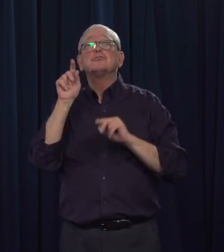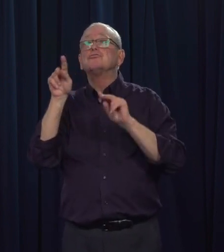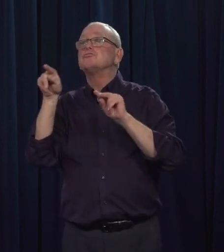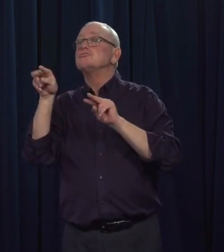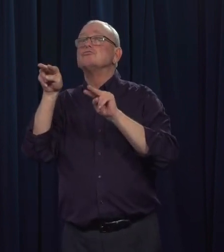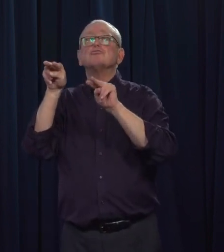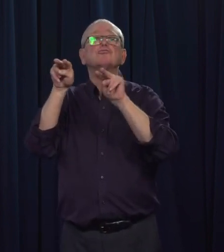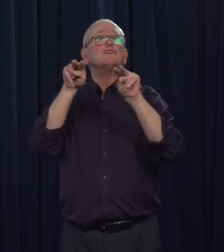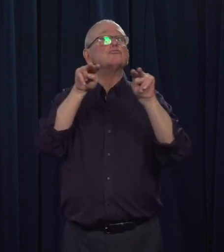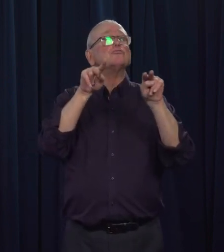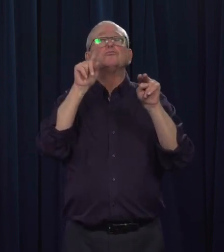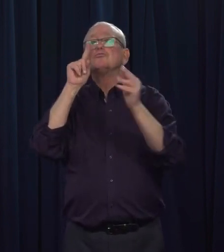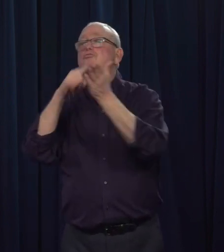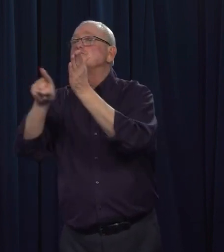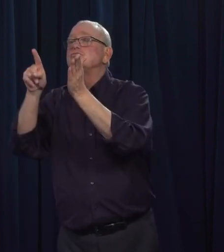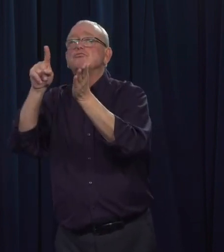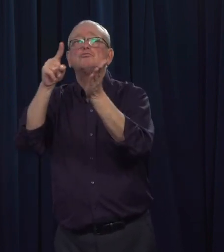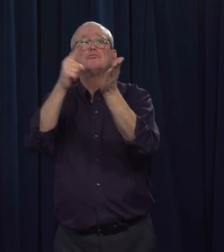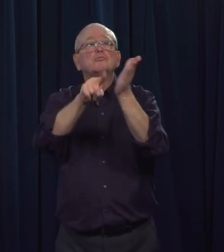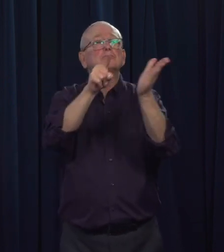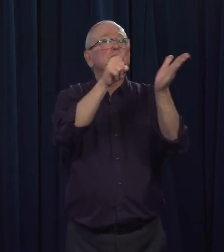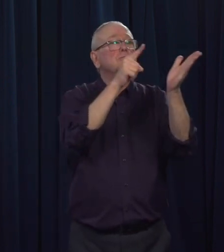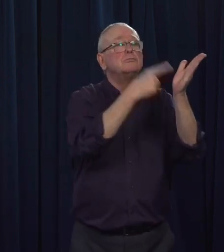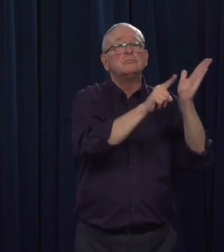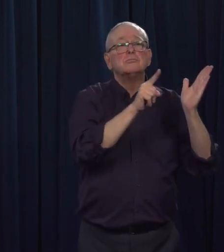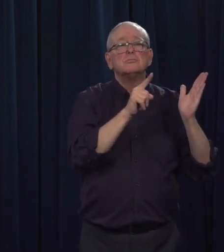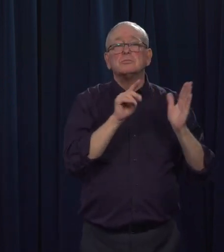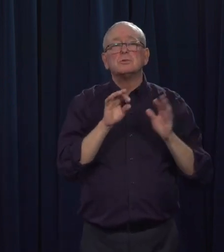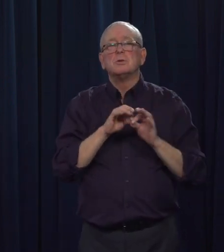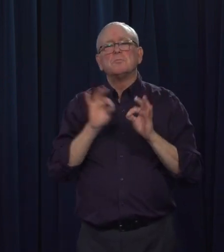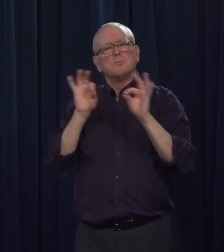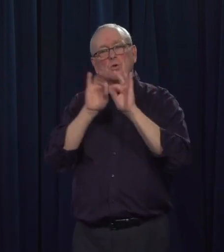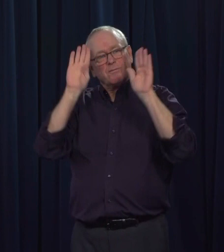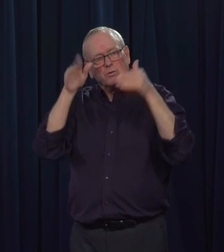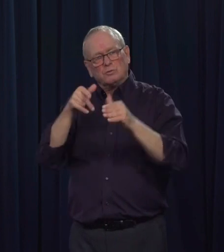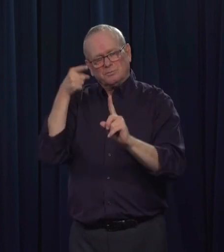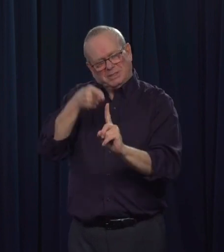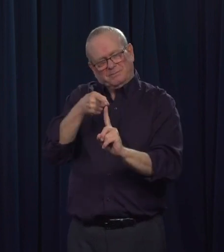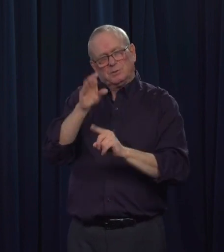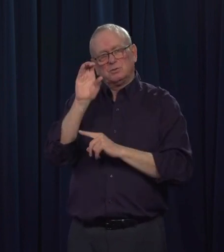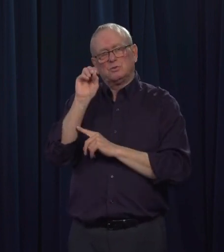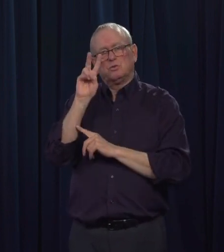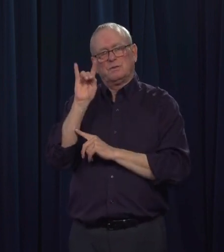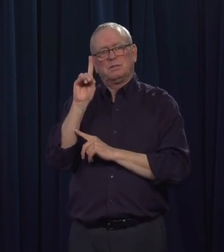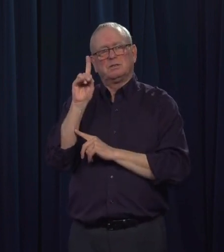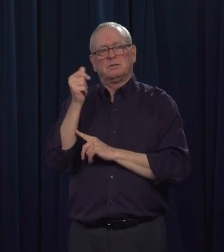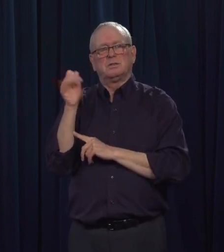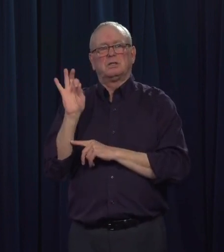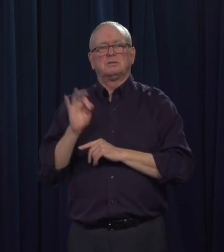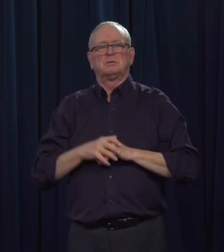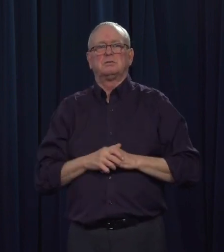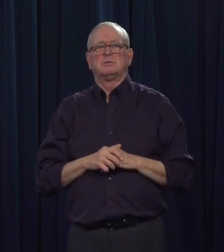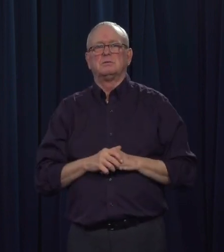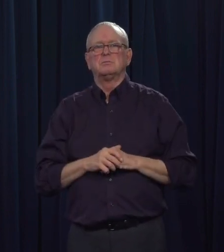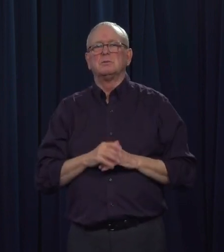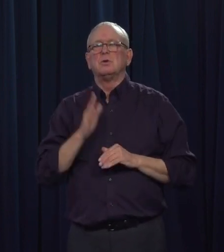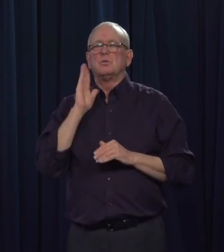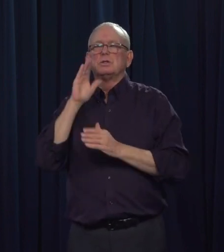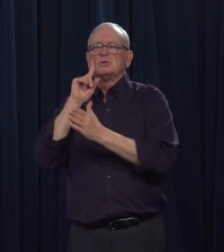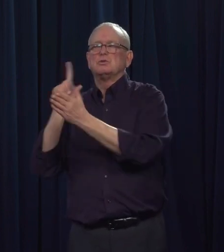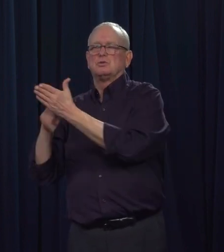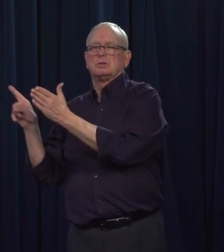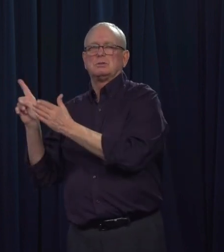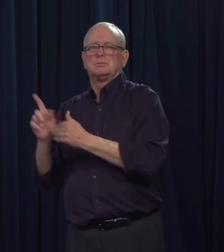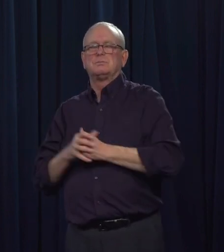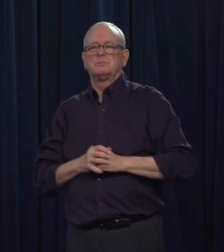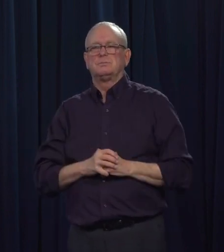COVID order inspections. Yeah. Operator, could you patch through the next question, please? Yes, the next question is from Emma Graney of the